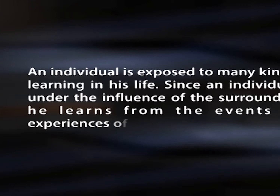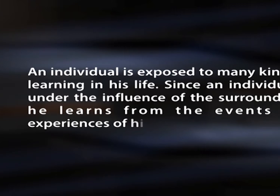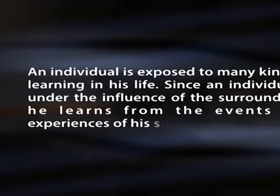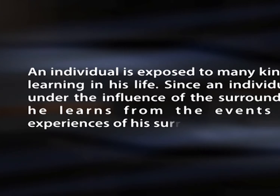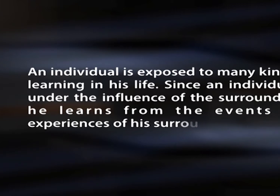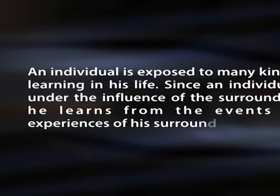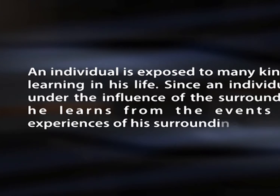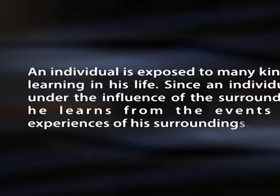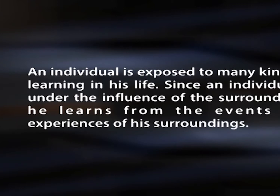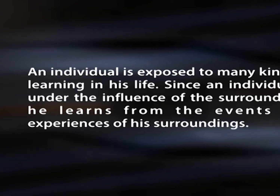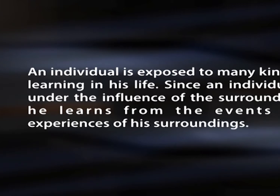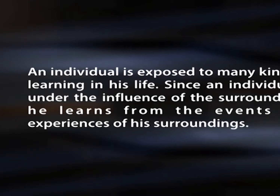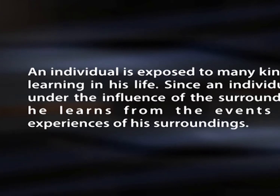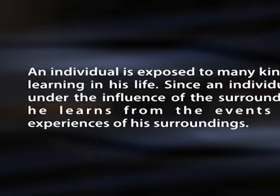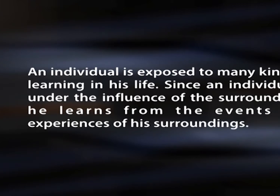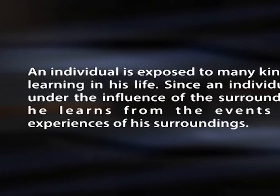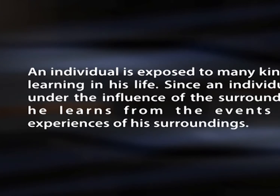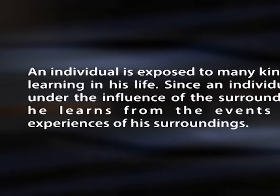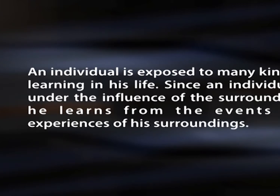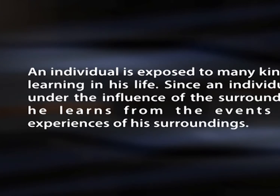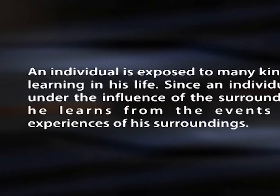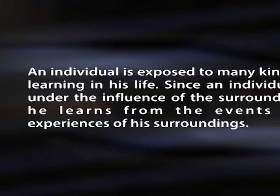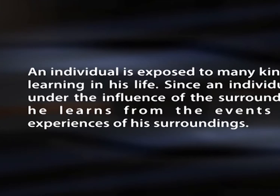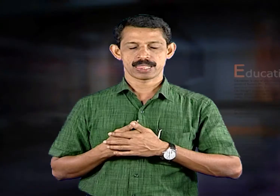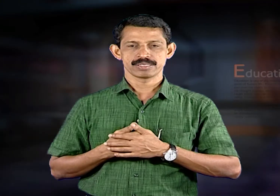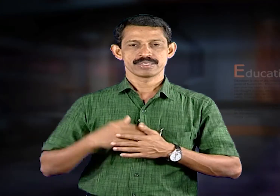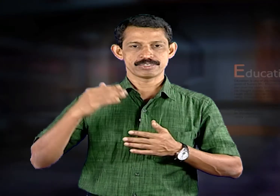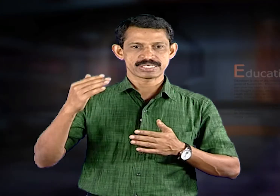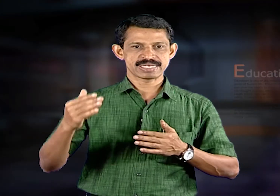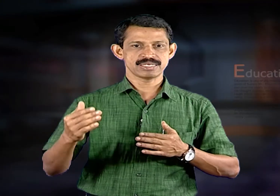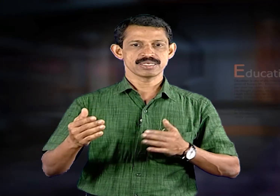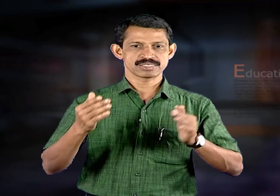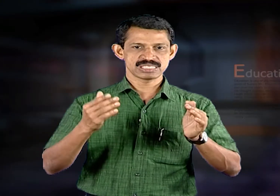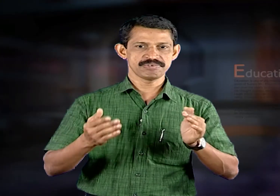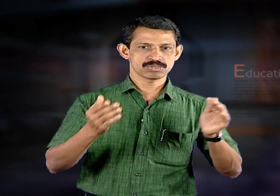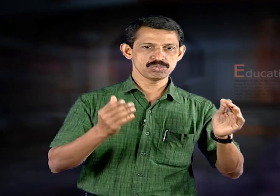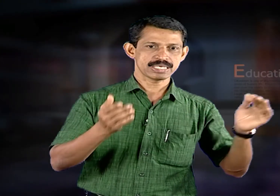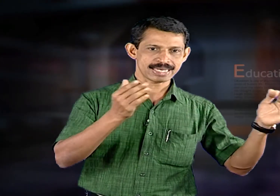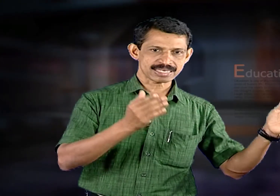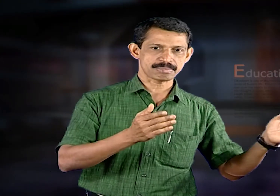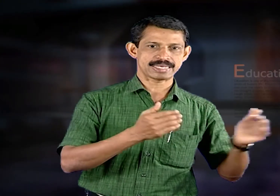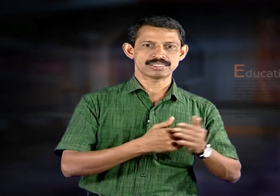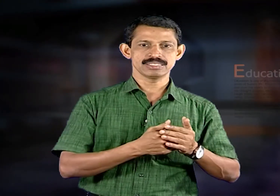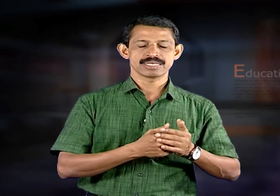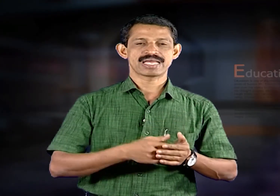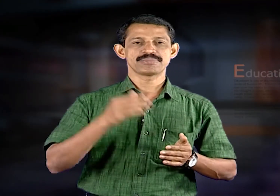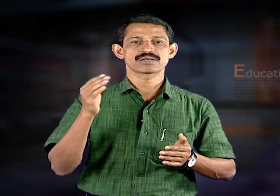from the events and experiences of his surroundings. Education received through indirect manner can be